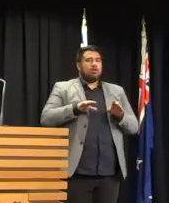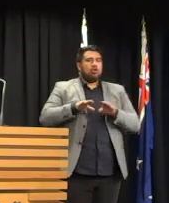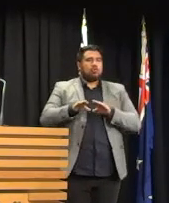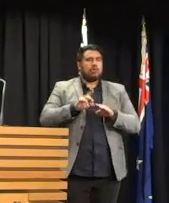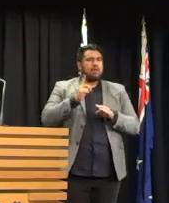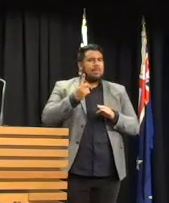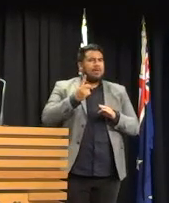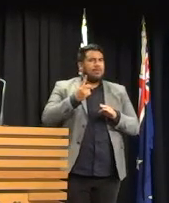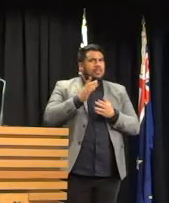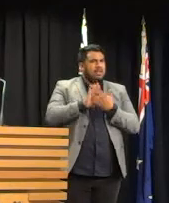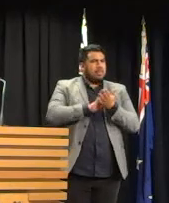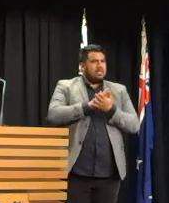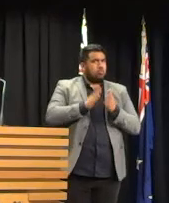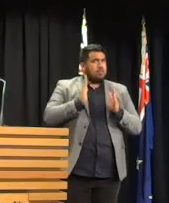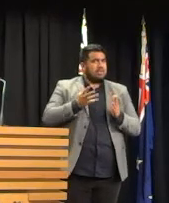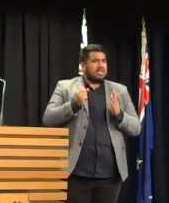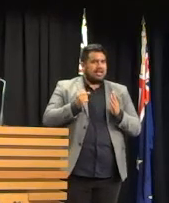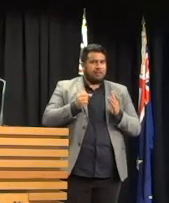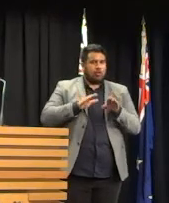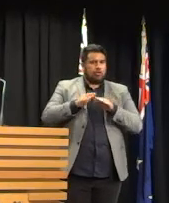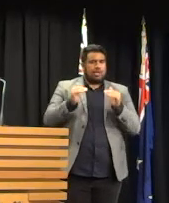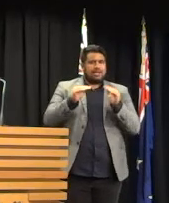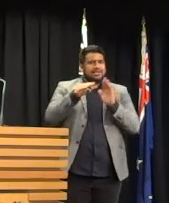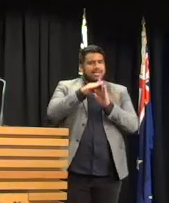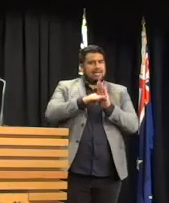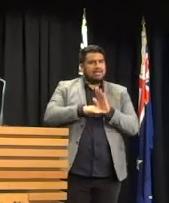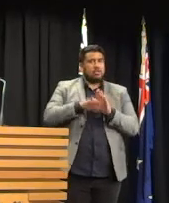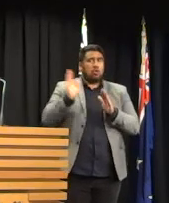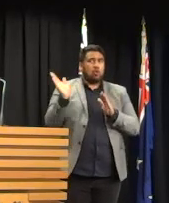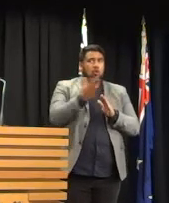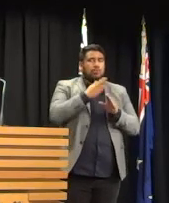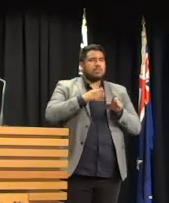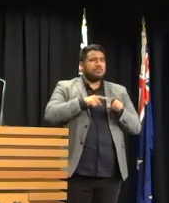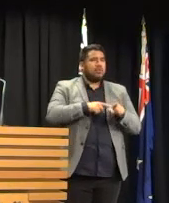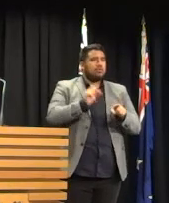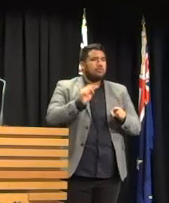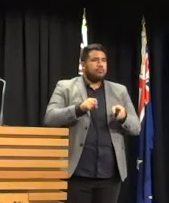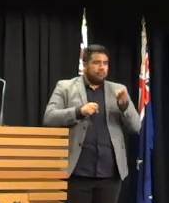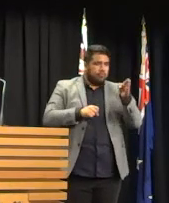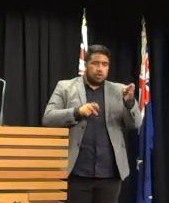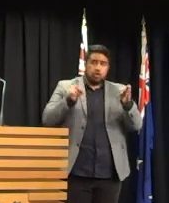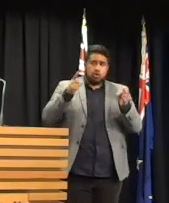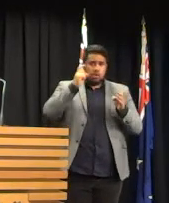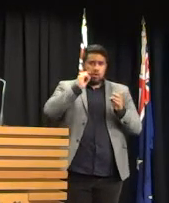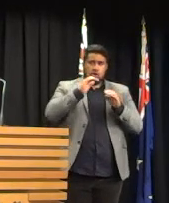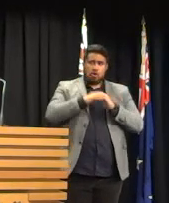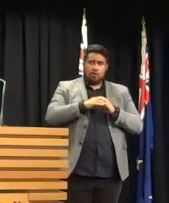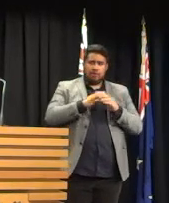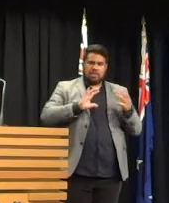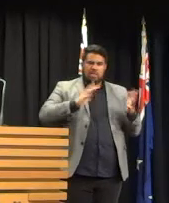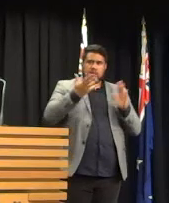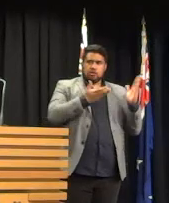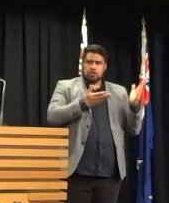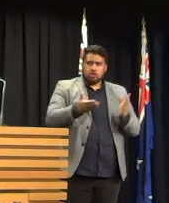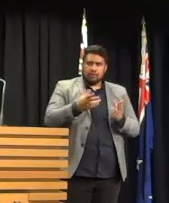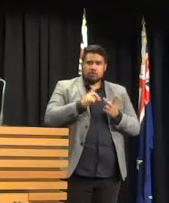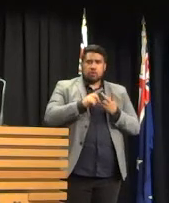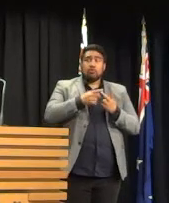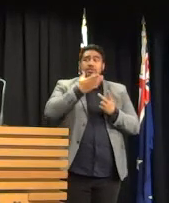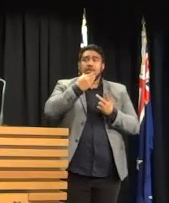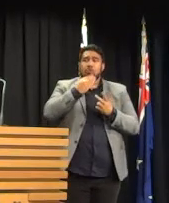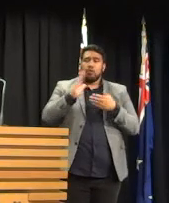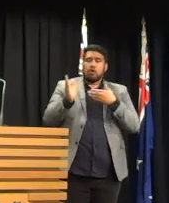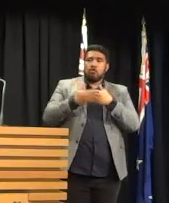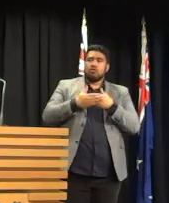don't have earthquake standards that we have to comply with too. Are you concerned about disruption to services or potential temporary closure of